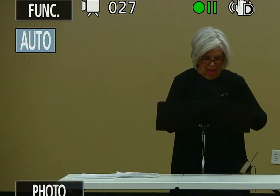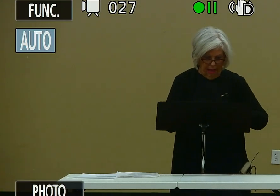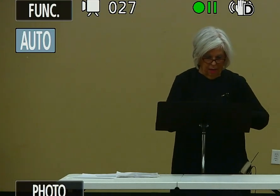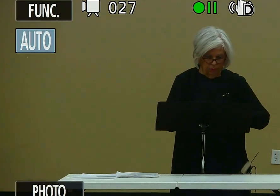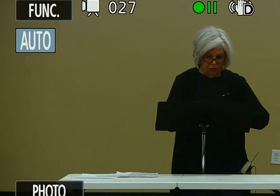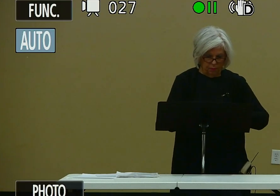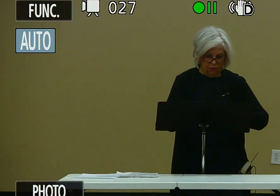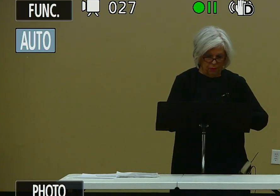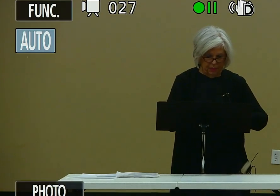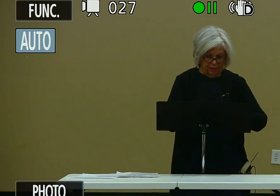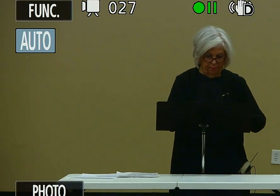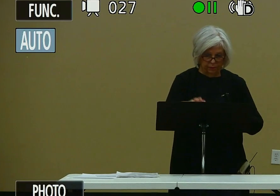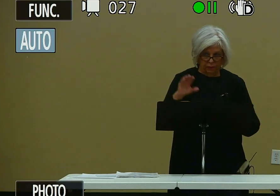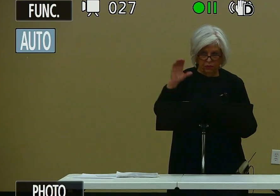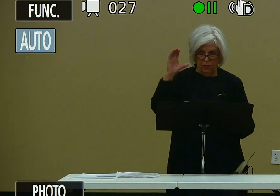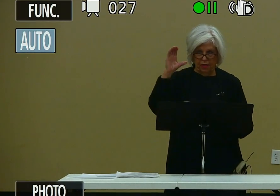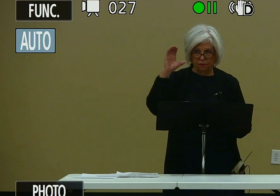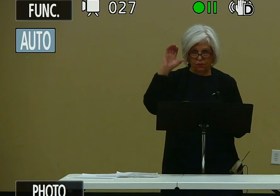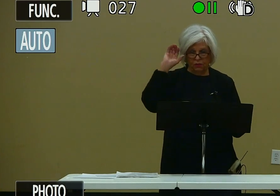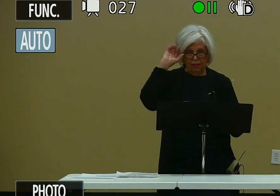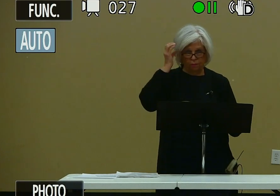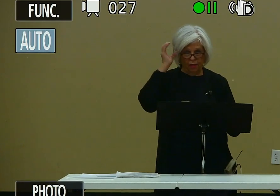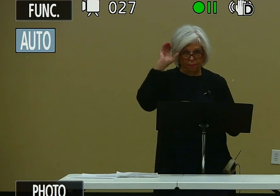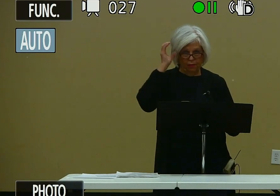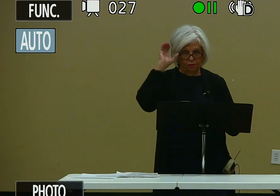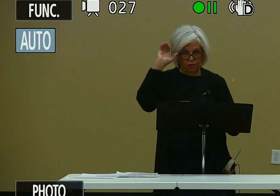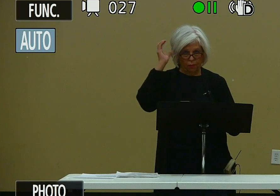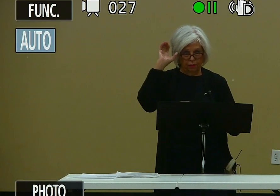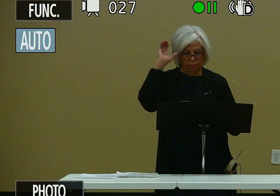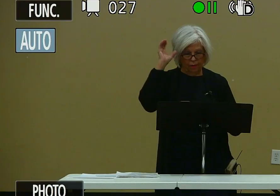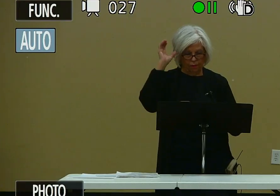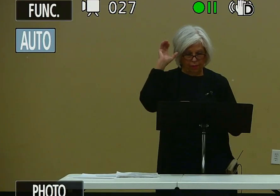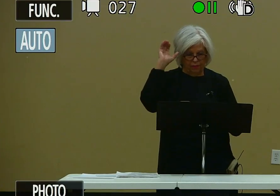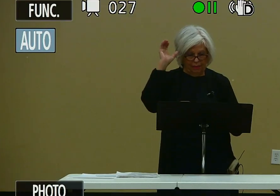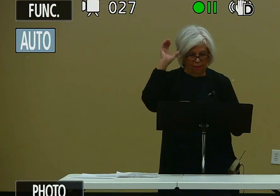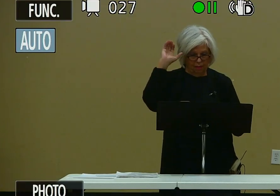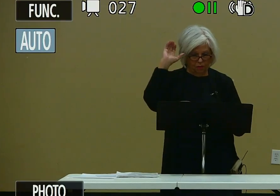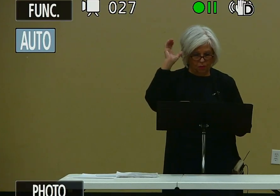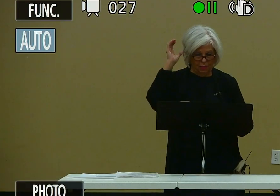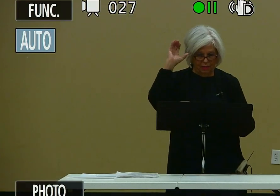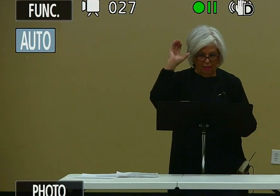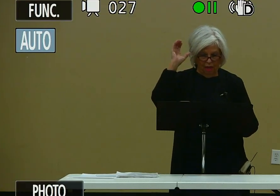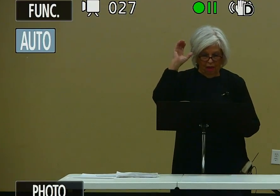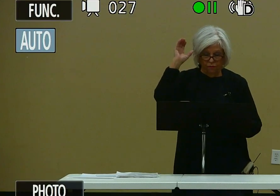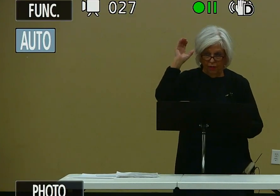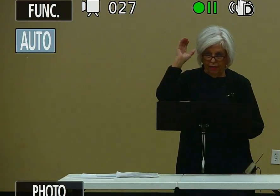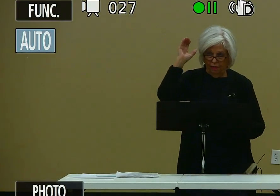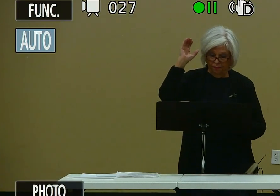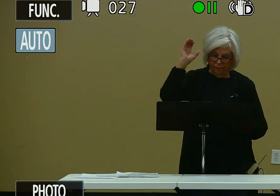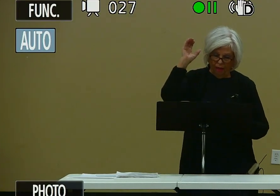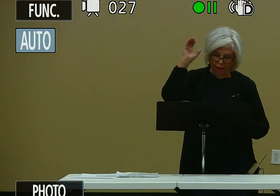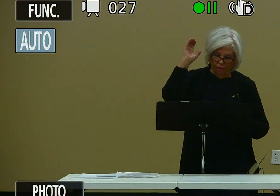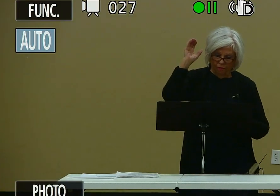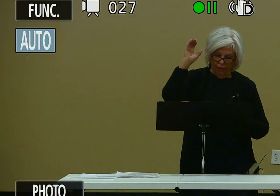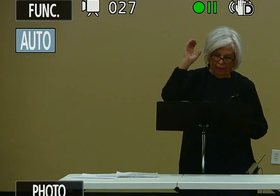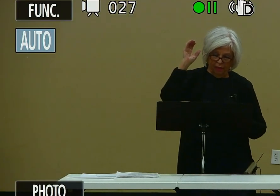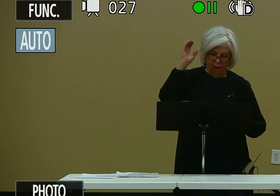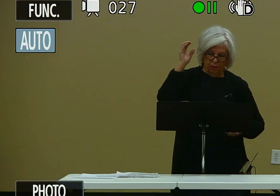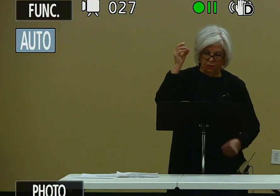And we start with crazy. C hand for C, and right up here, just wiggle it around. Crazy. Funny. It's like